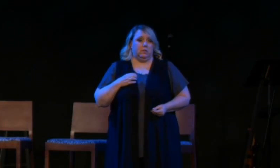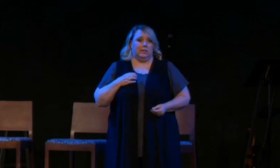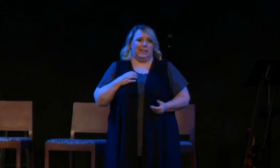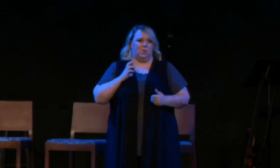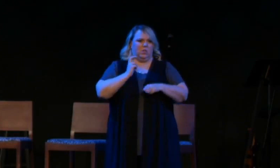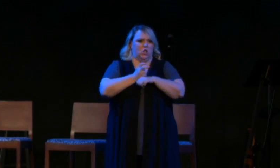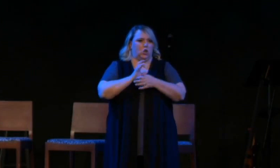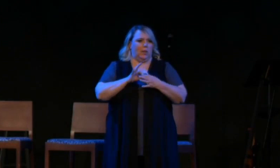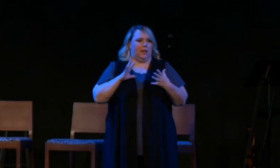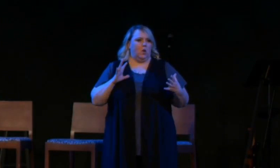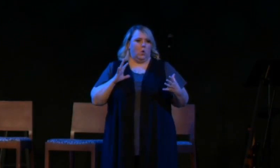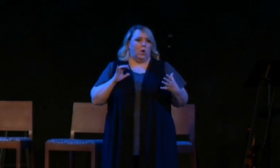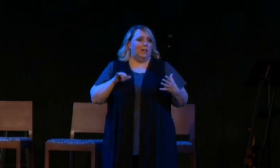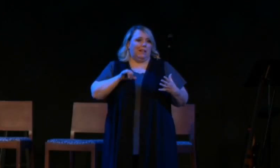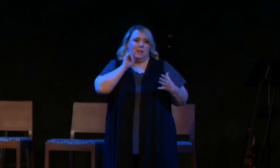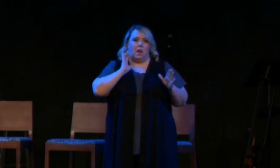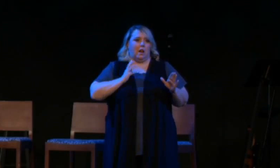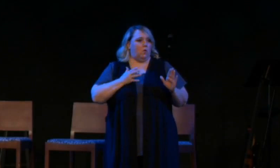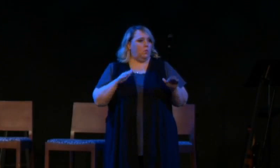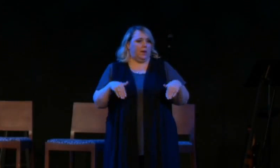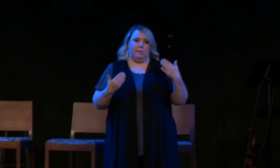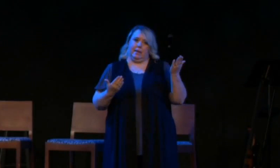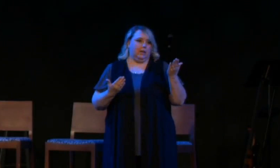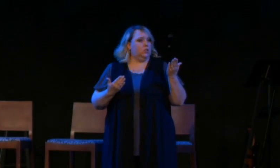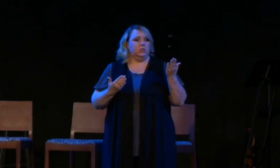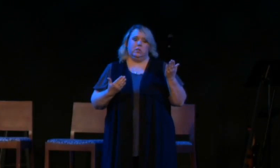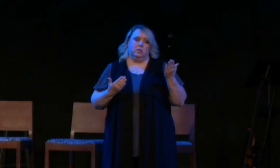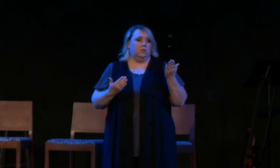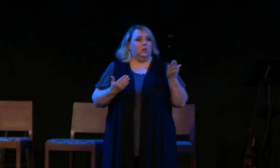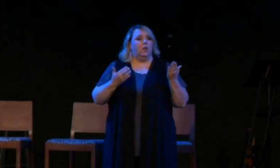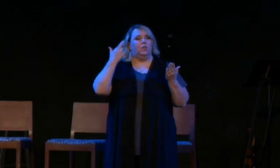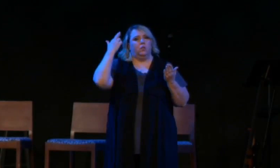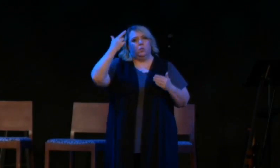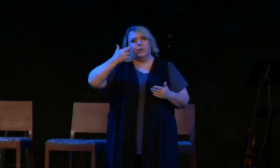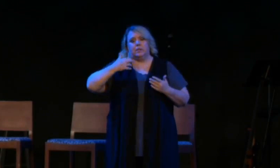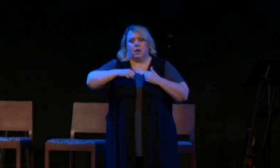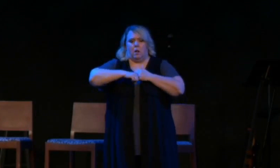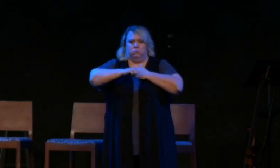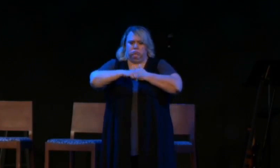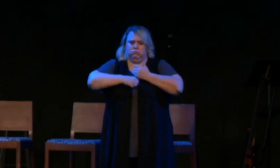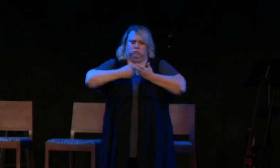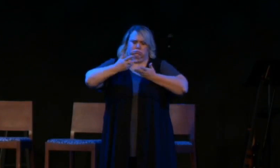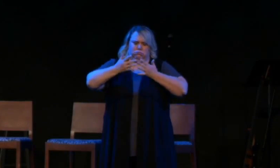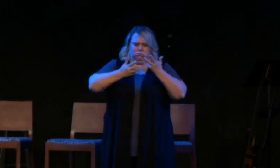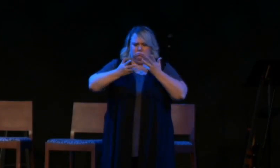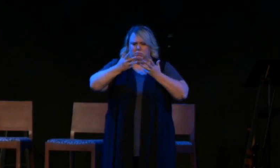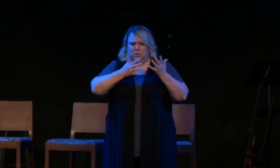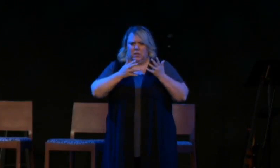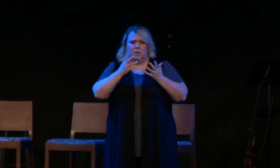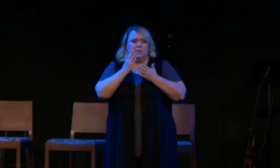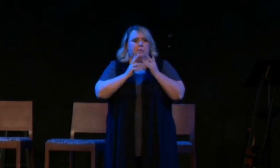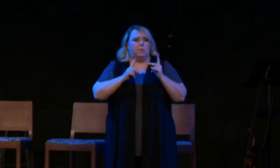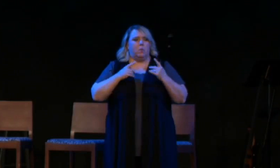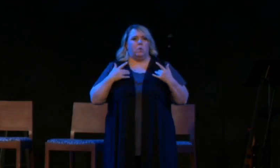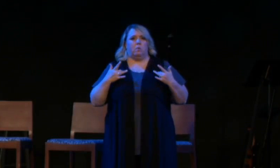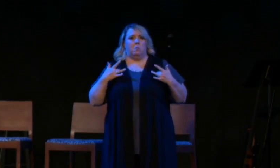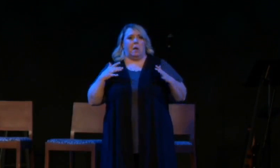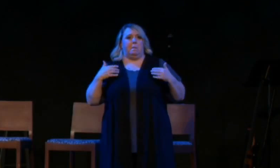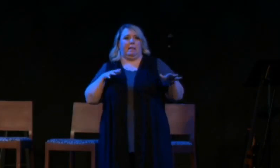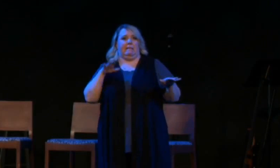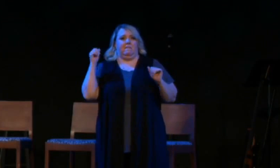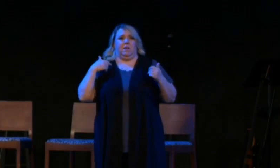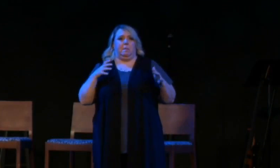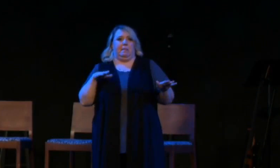let go. It's not our recommendation. And the reason why we spent so much time with it was because we knew some people are threatening to leave, and we wanted